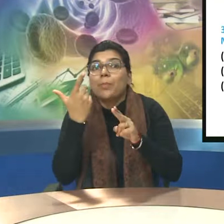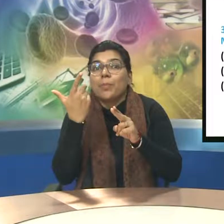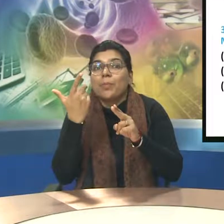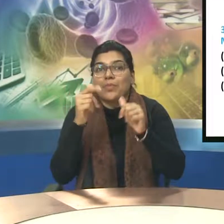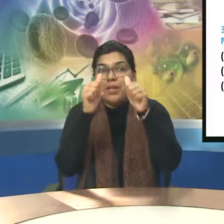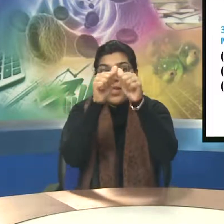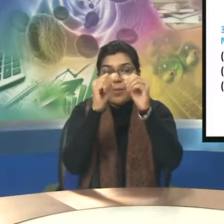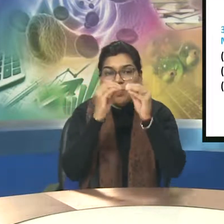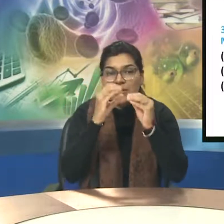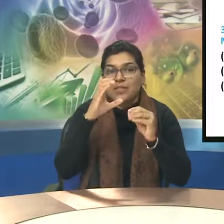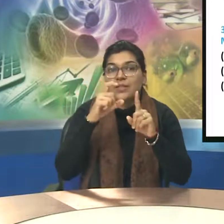.doc.